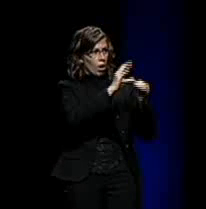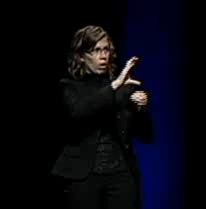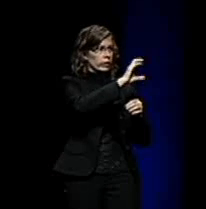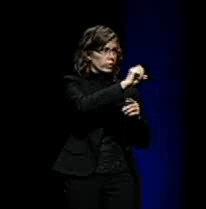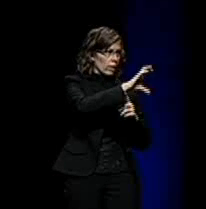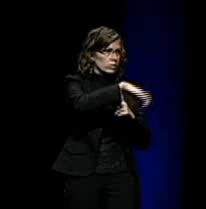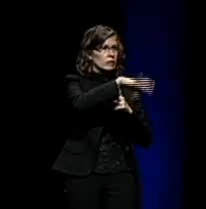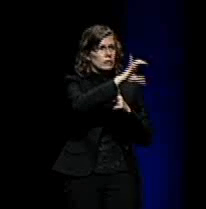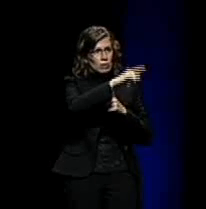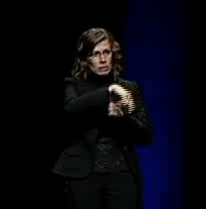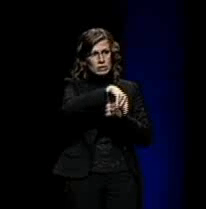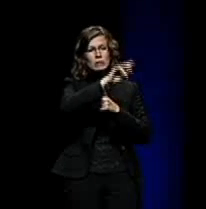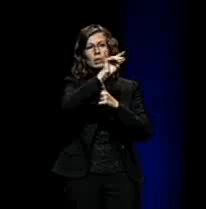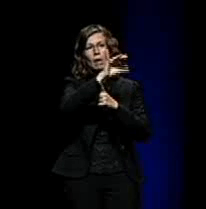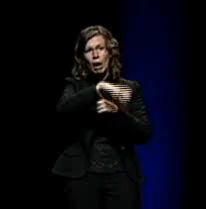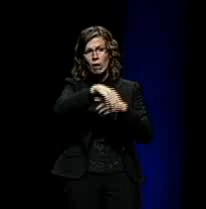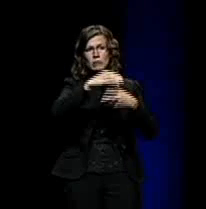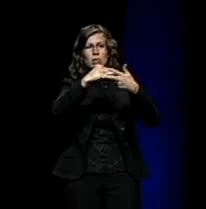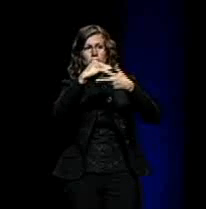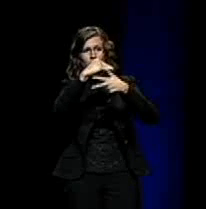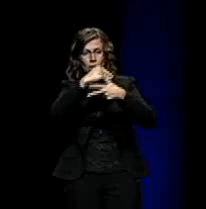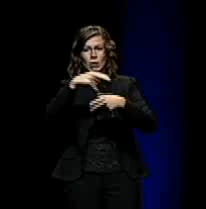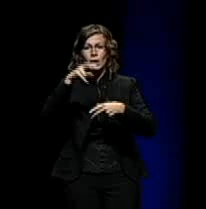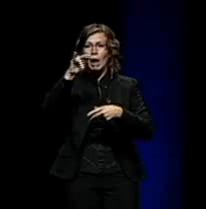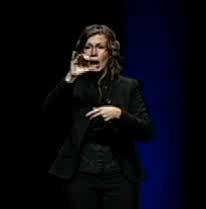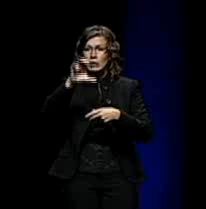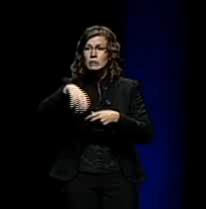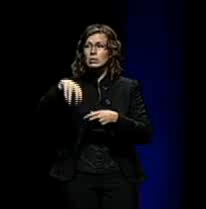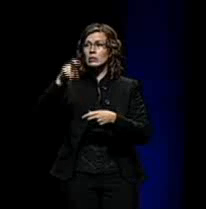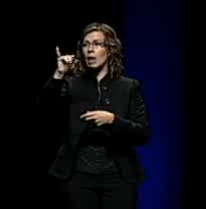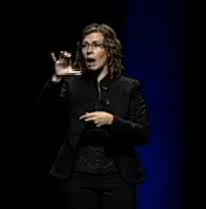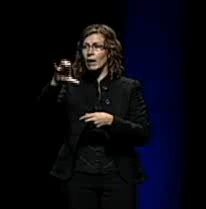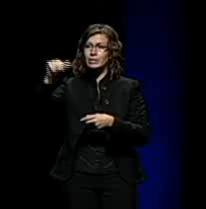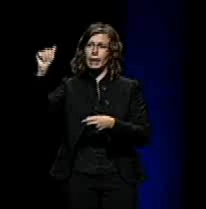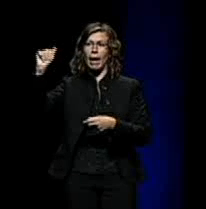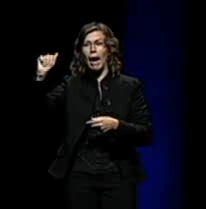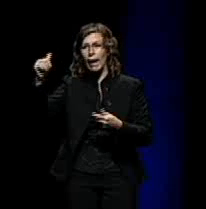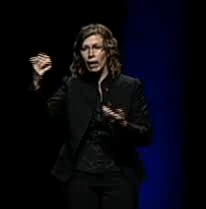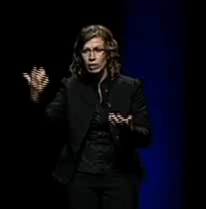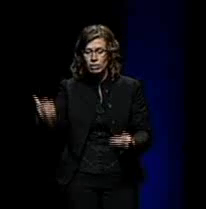you must, leave it NIC, NICA, or advanced.